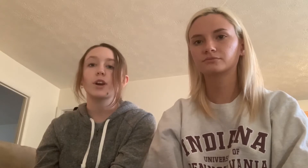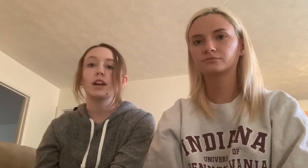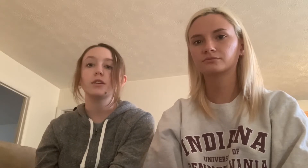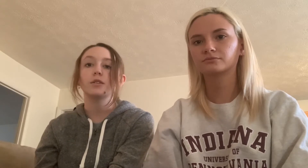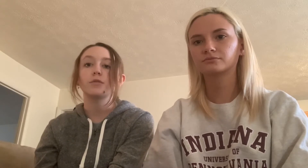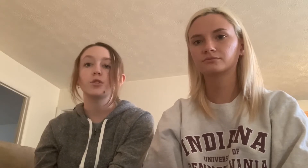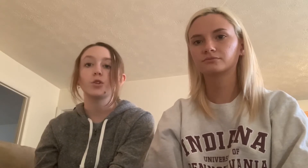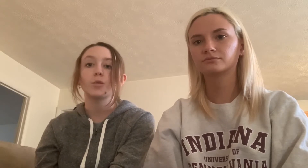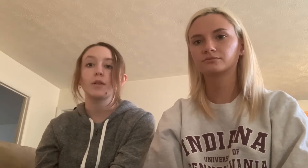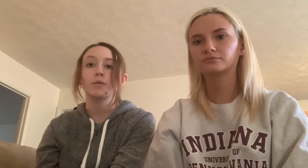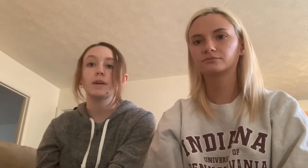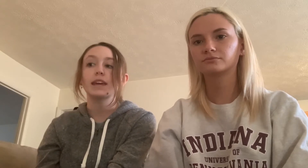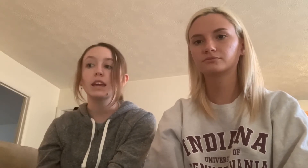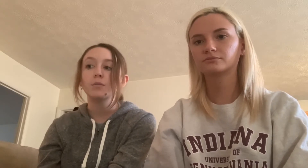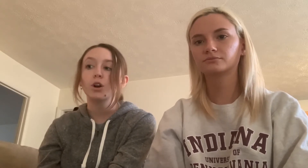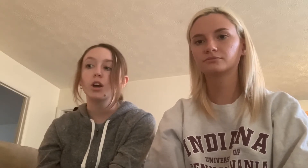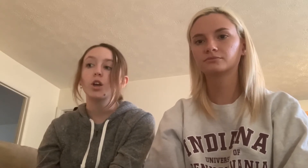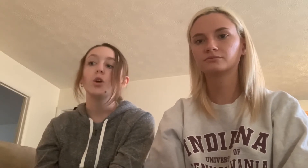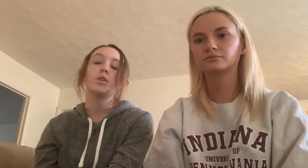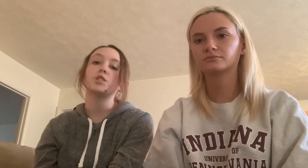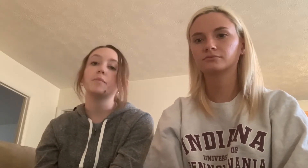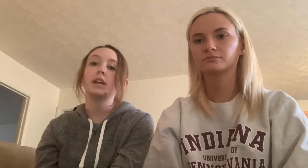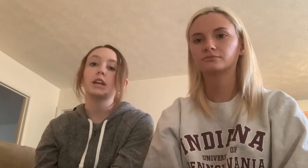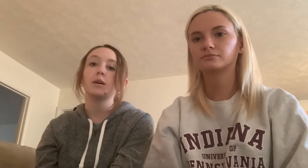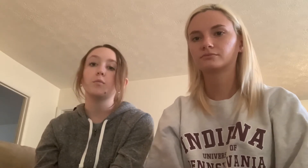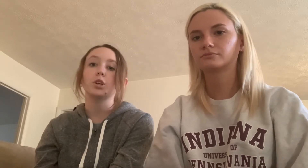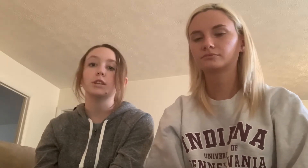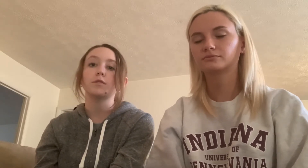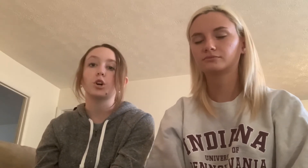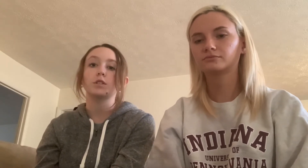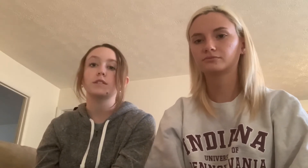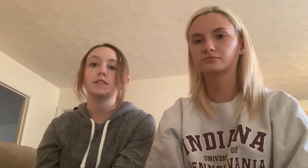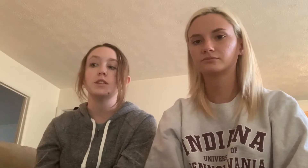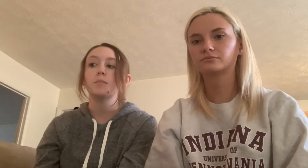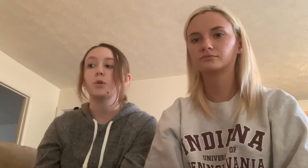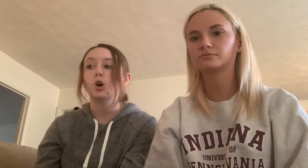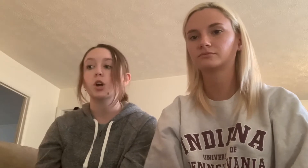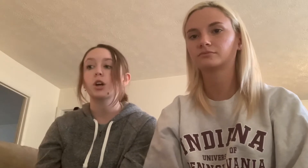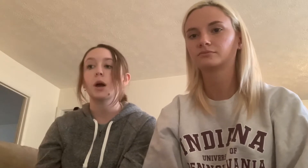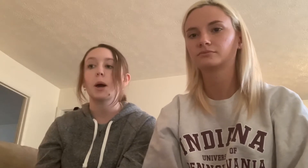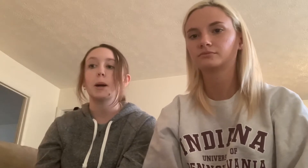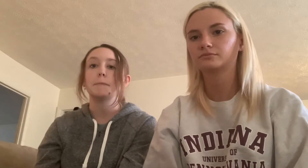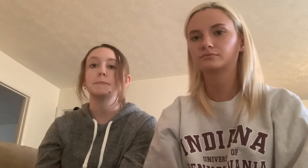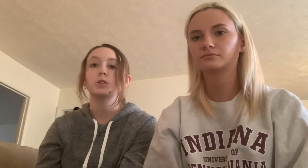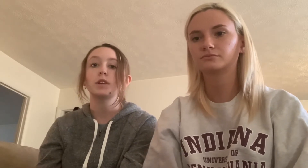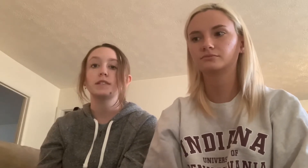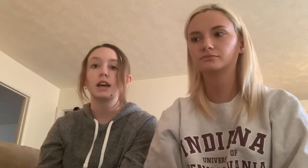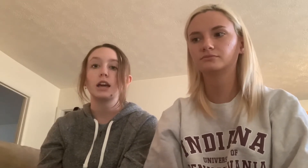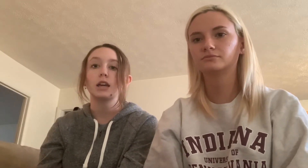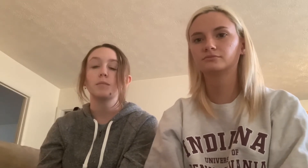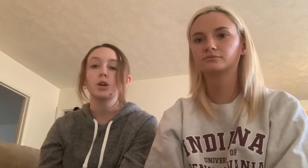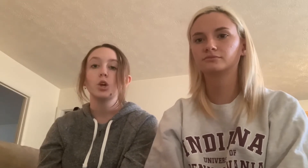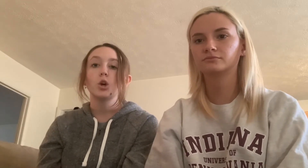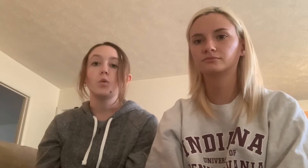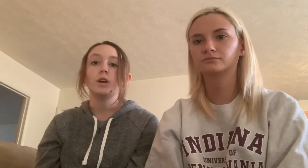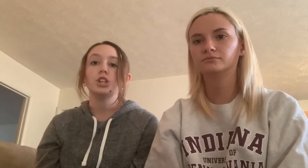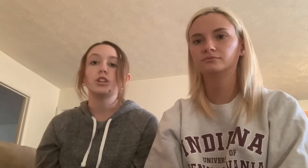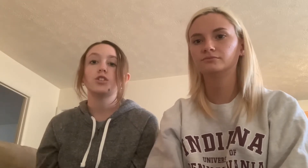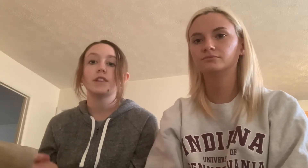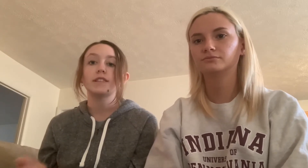of further away from the camera, which made it more difficult to see the book. So this time we changed the